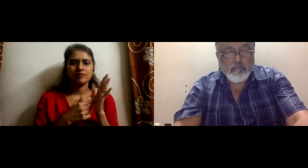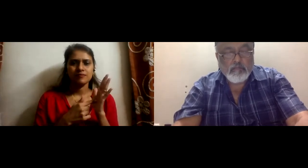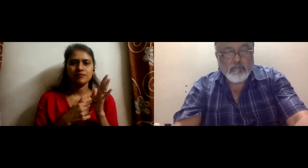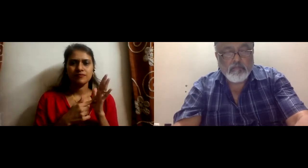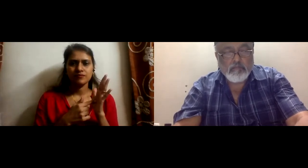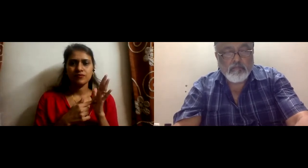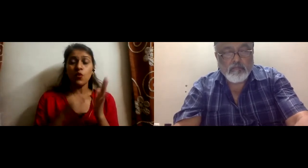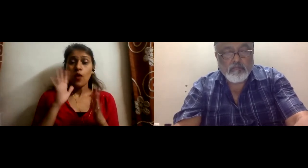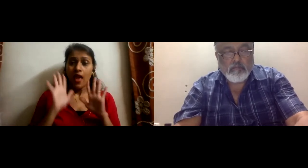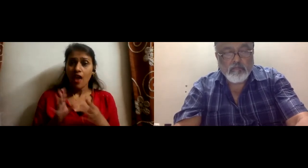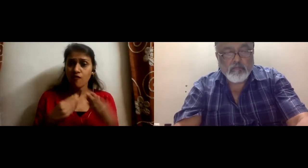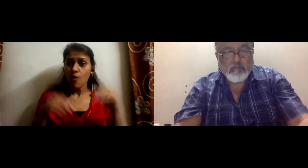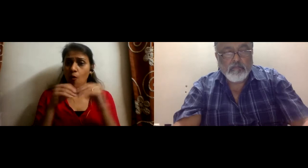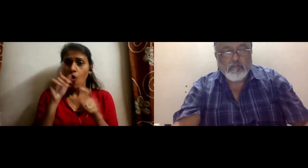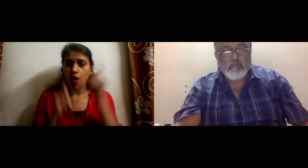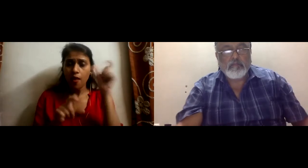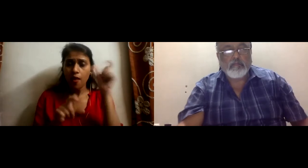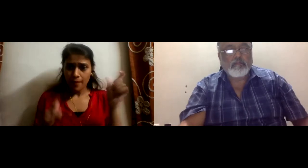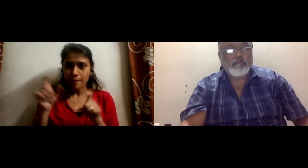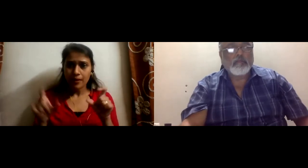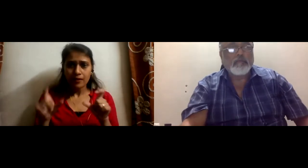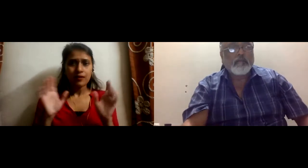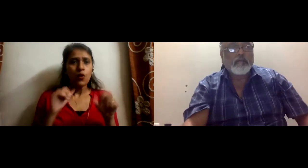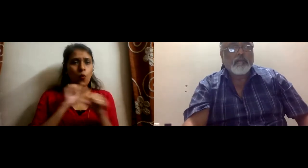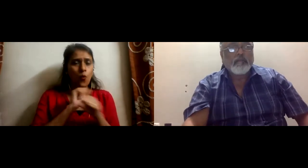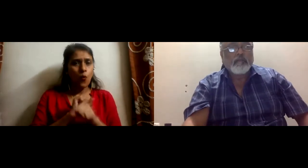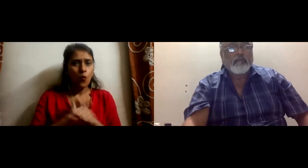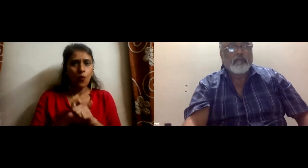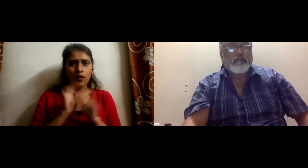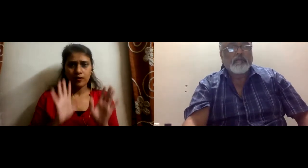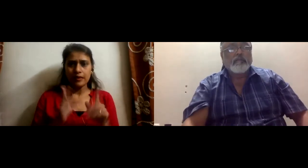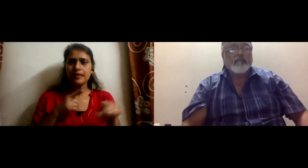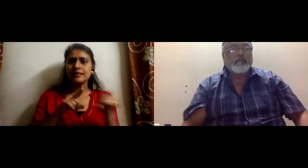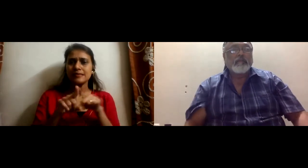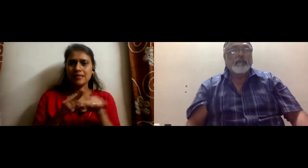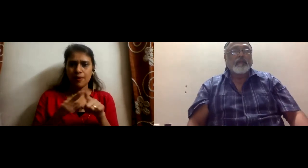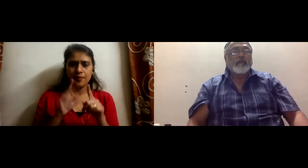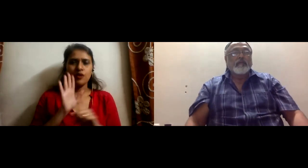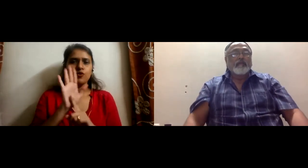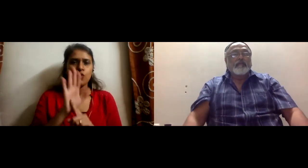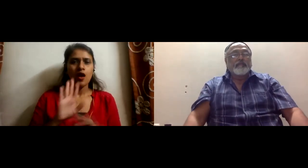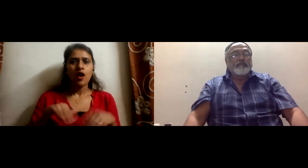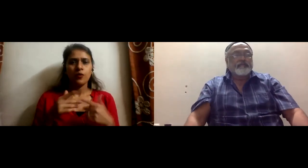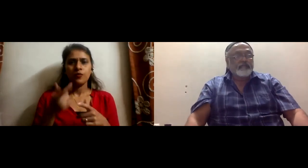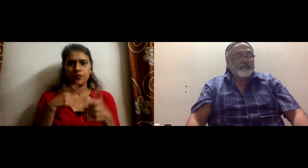people act into this area? For example, I just quote one example of how can a person become a judge